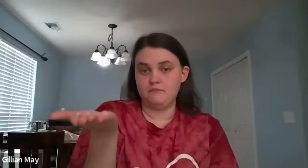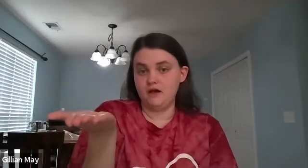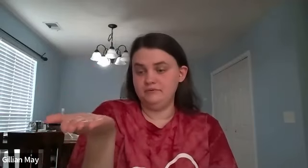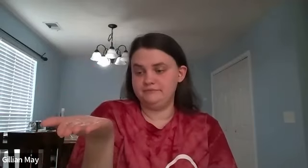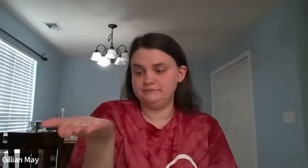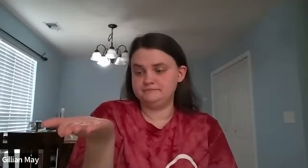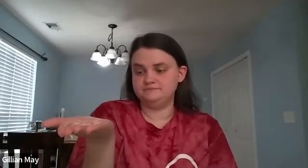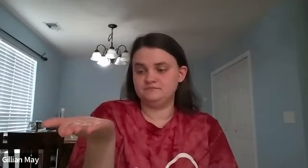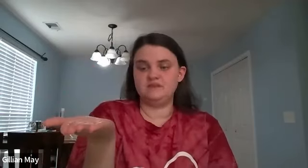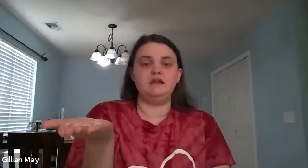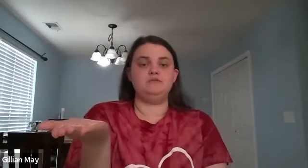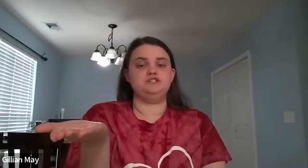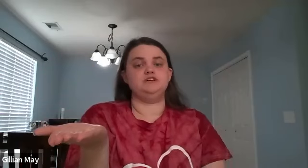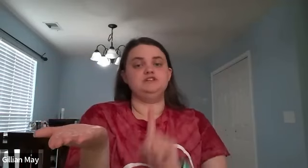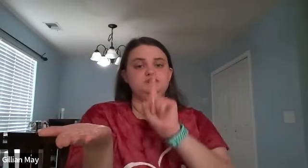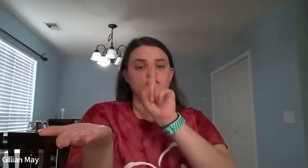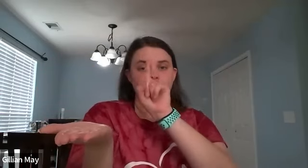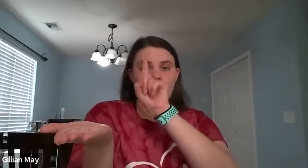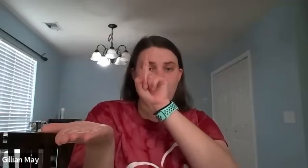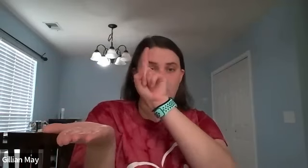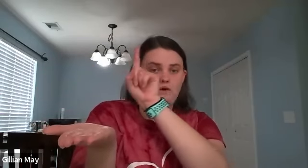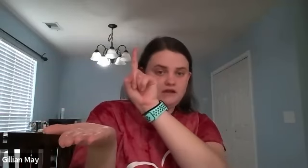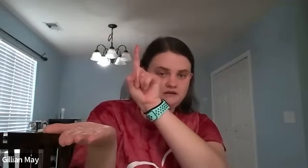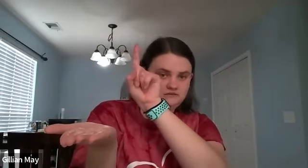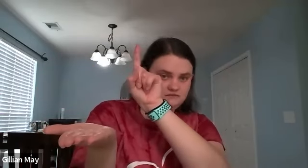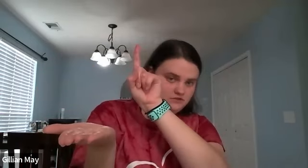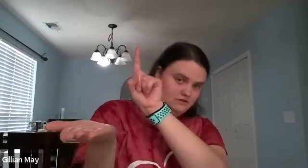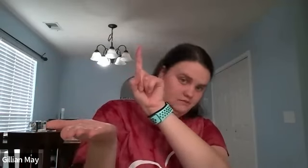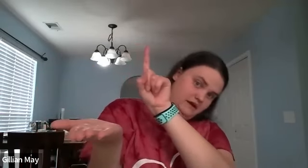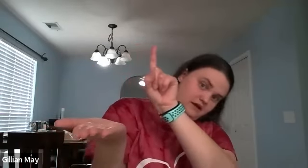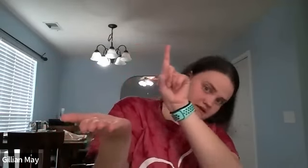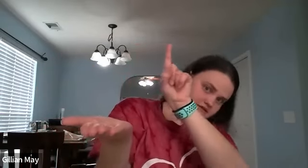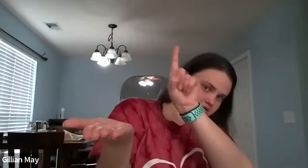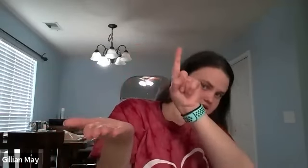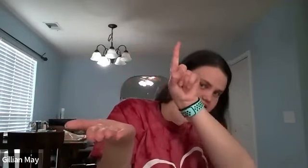up. And what you're going to do is you're going to go 1, trying to move my head again so you guys can see